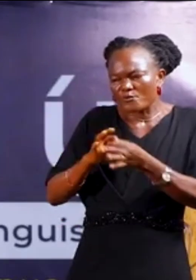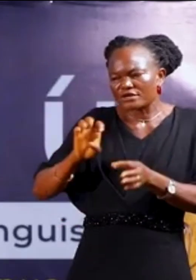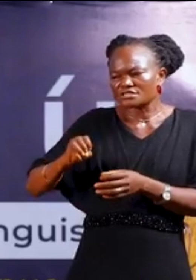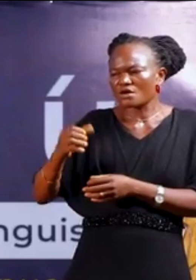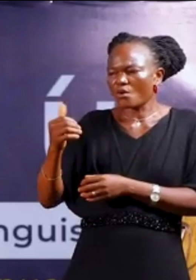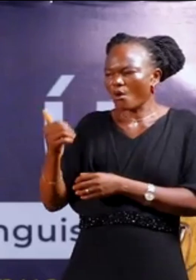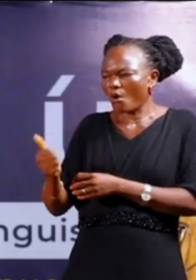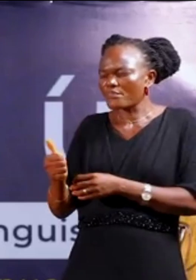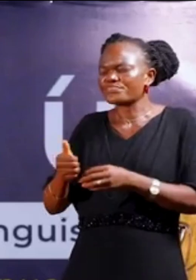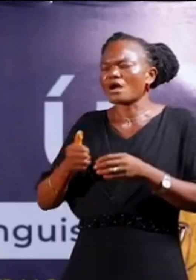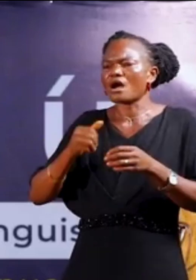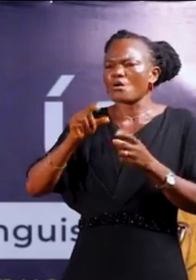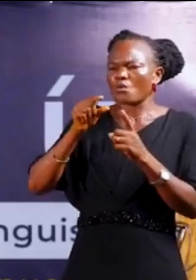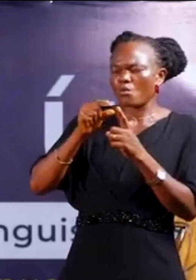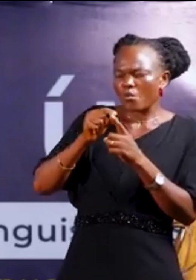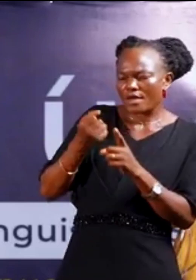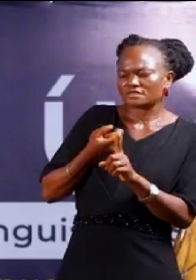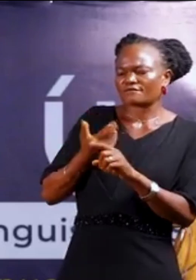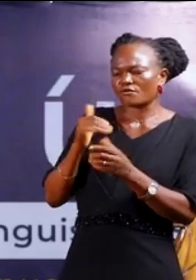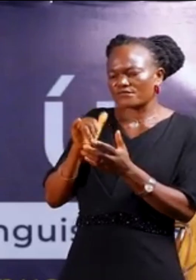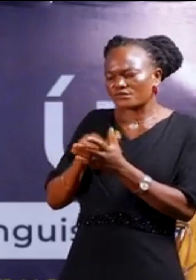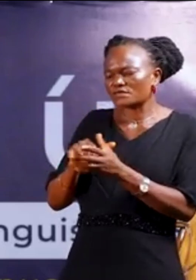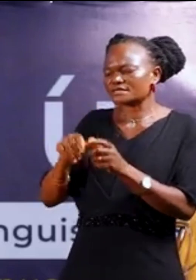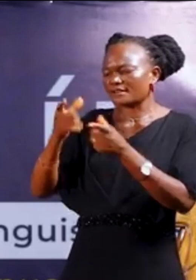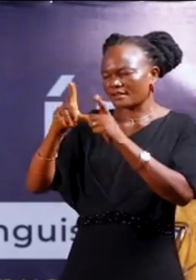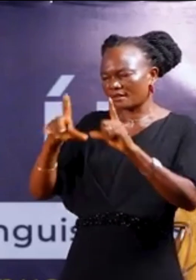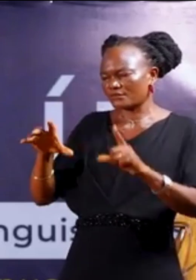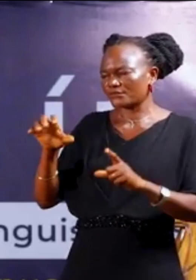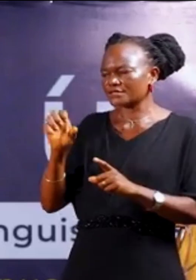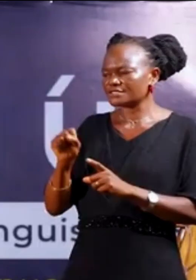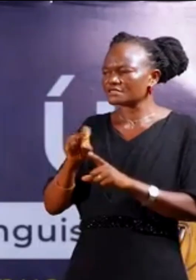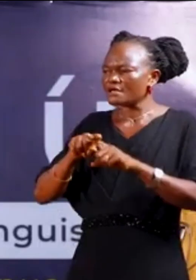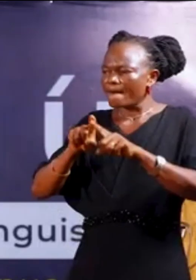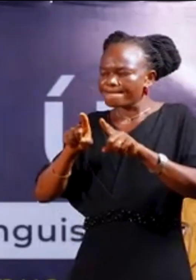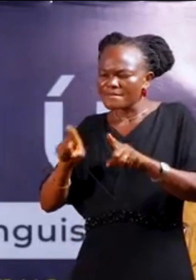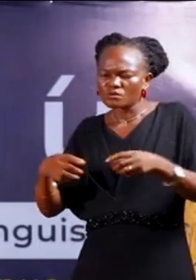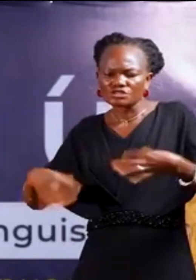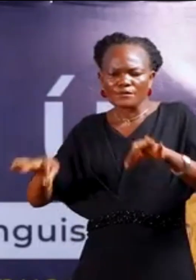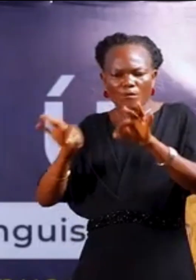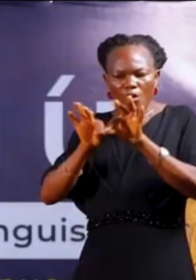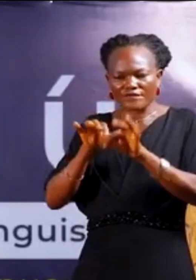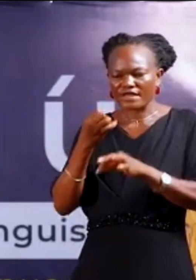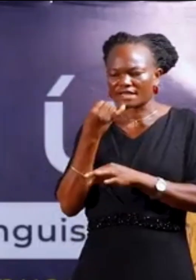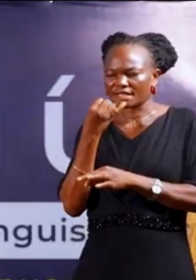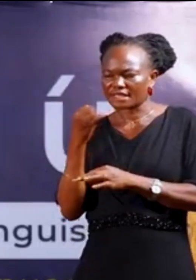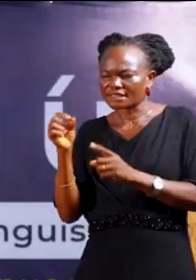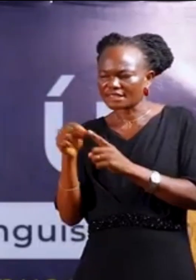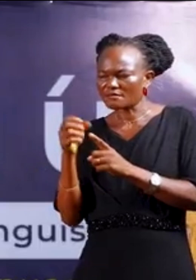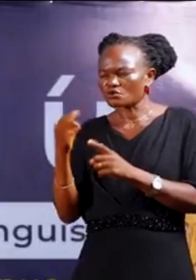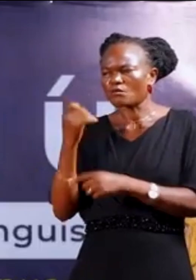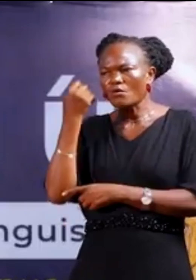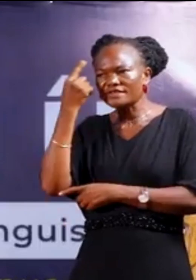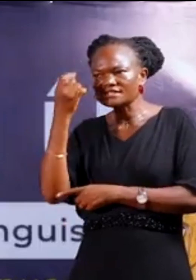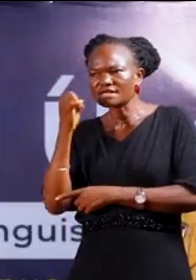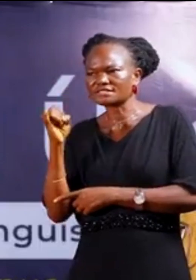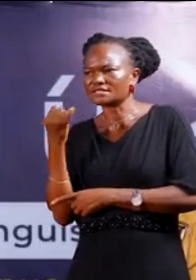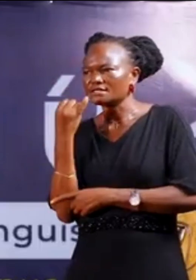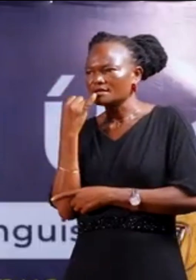other words from those existing languages. But what is important in terms of